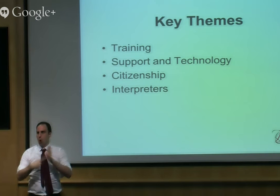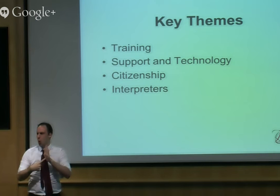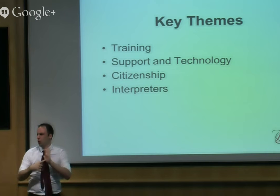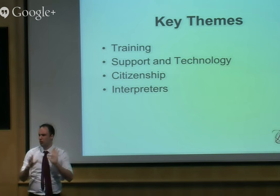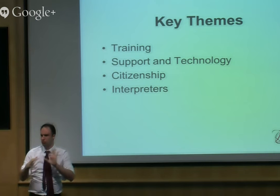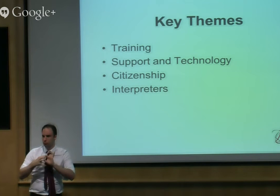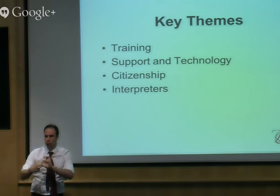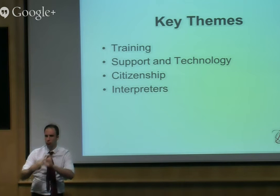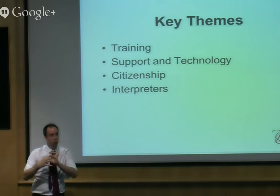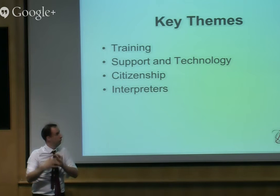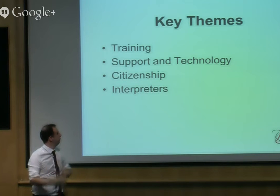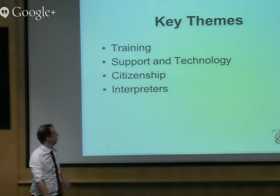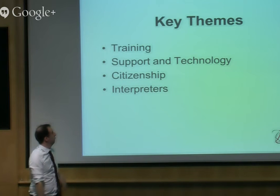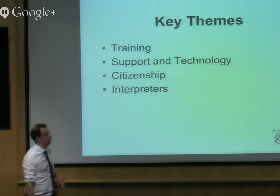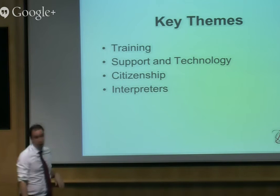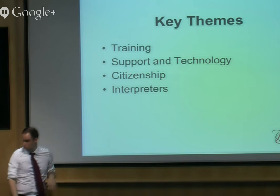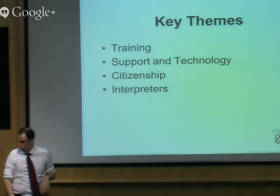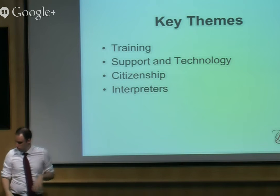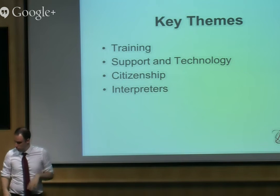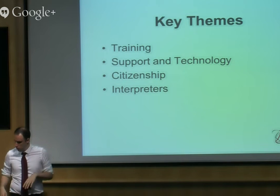NRCPD registered qualified interpreters.